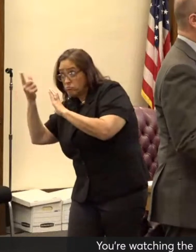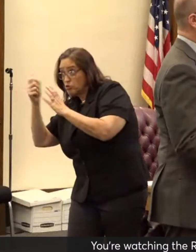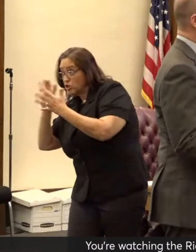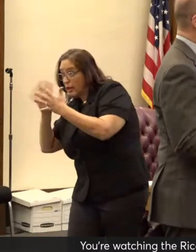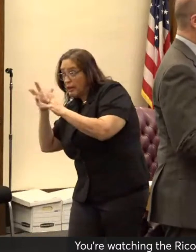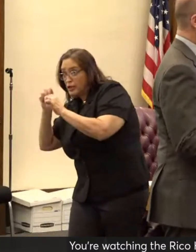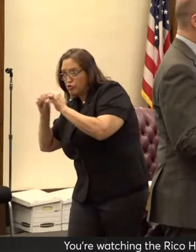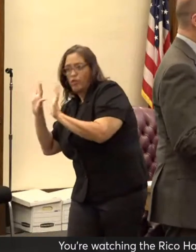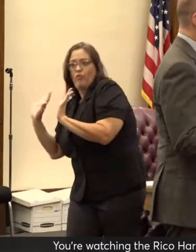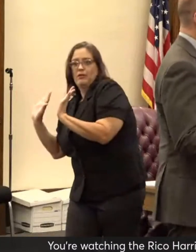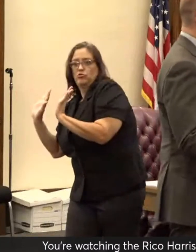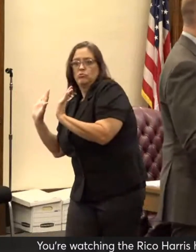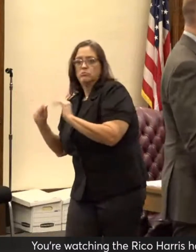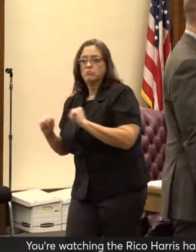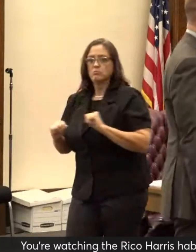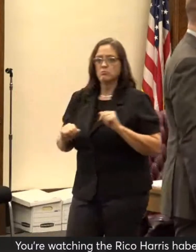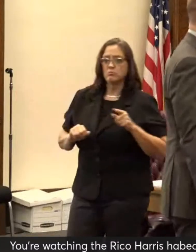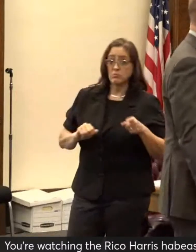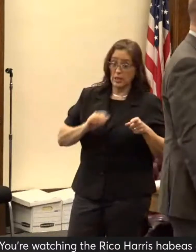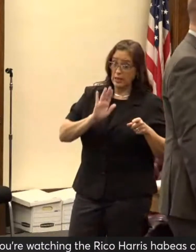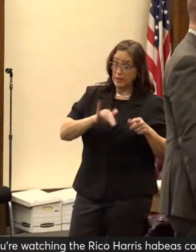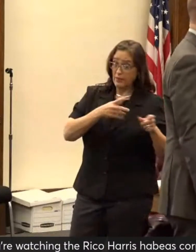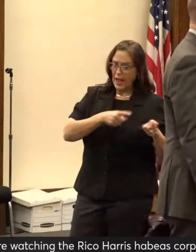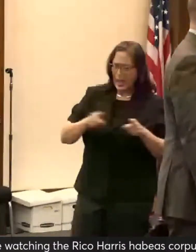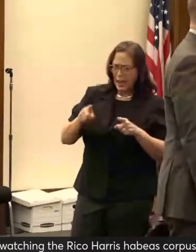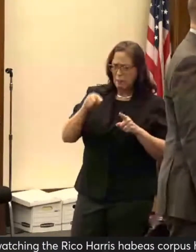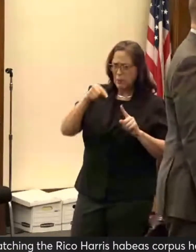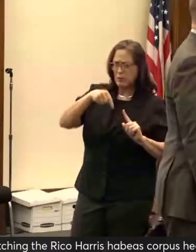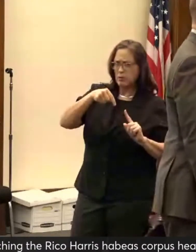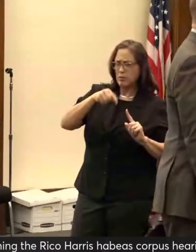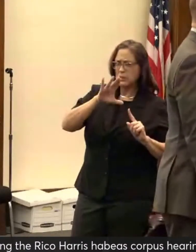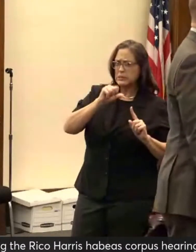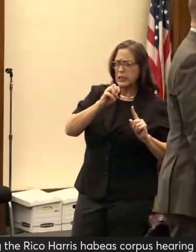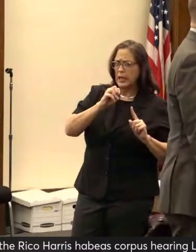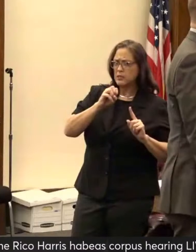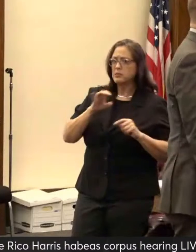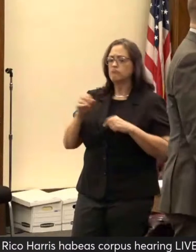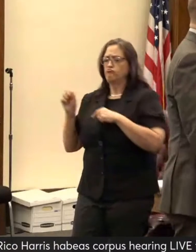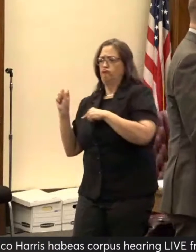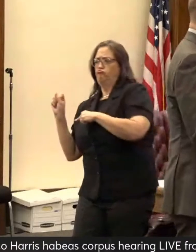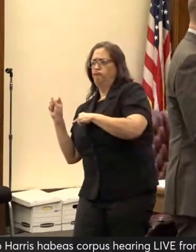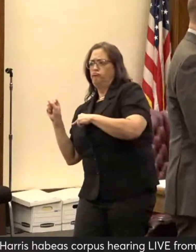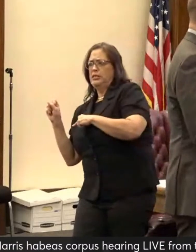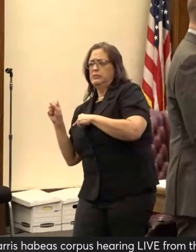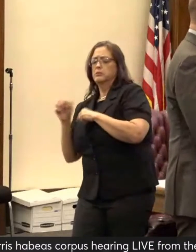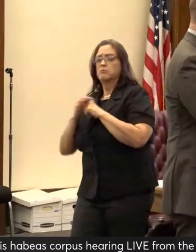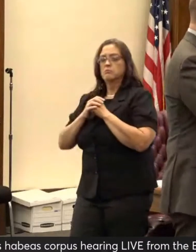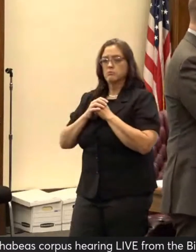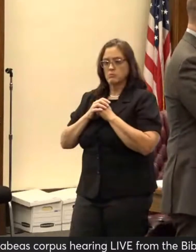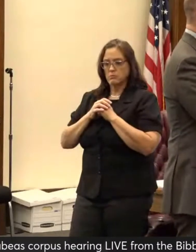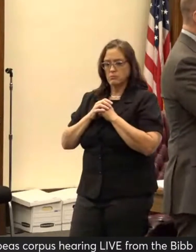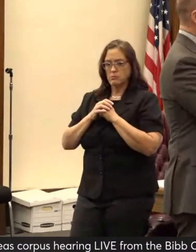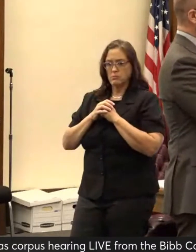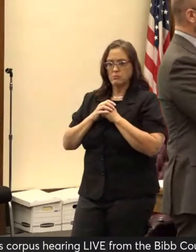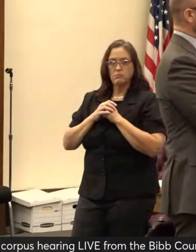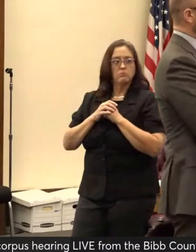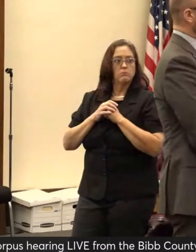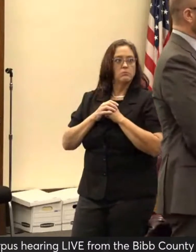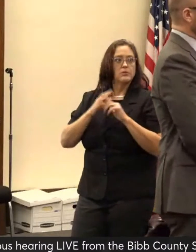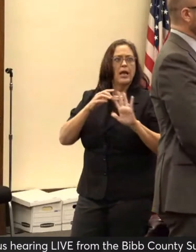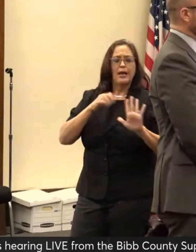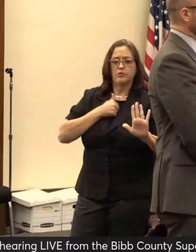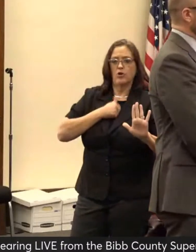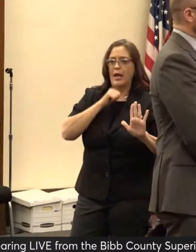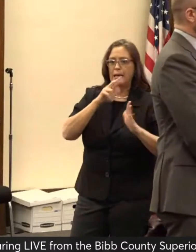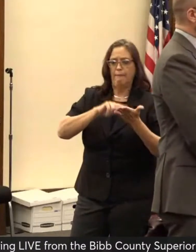other. Do you recall whether that happened in this case? Yes. And yeah. please, I didn't mean to interrupt